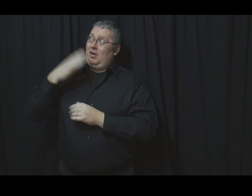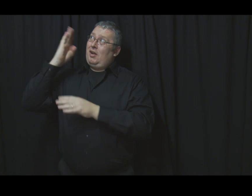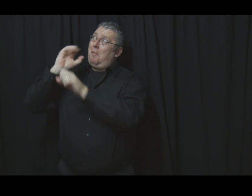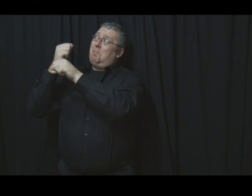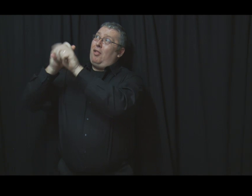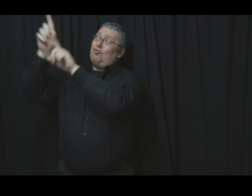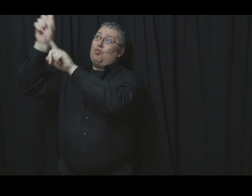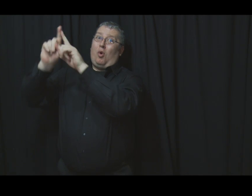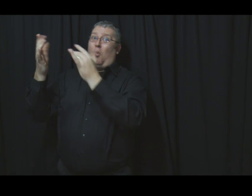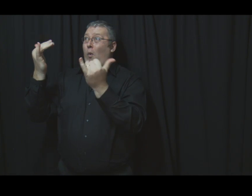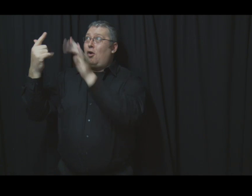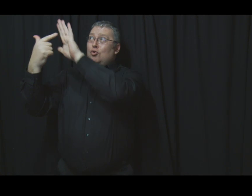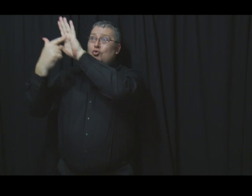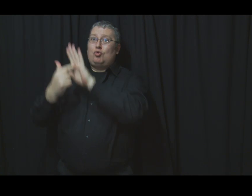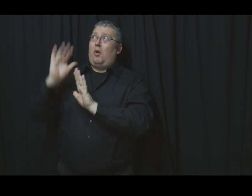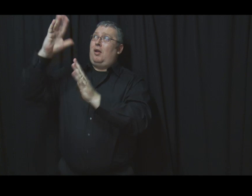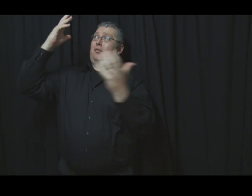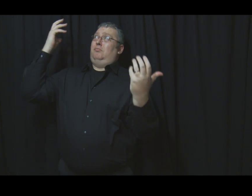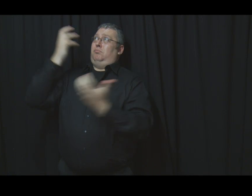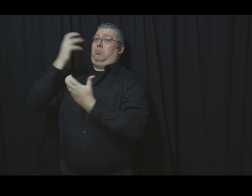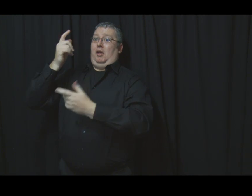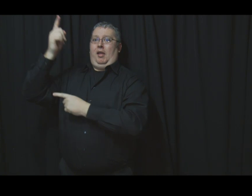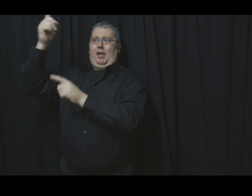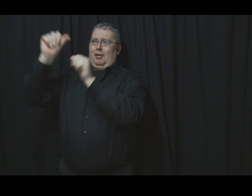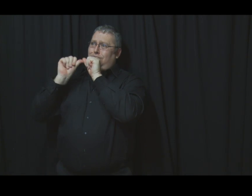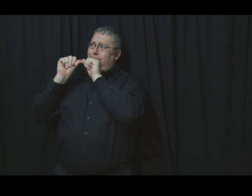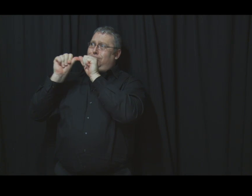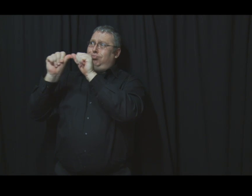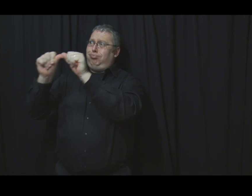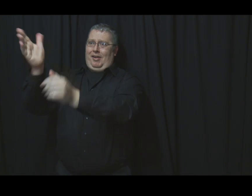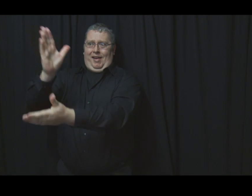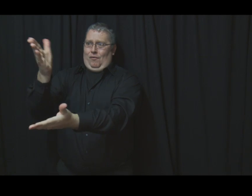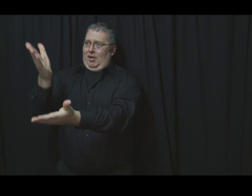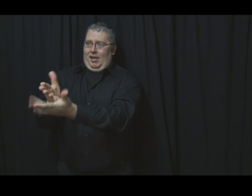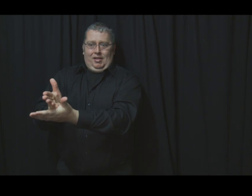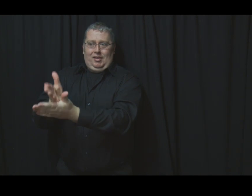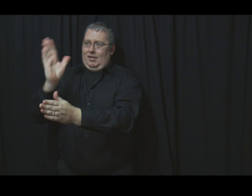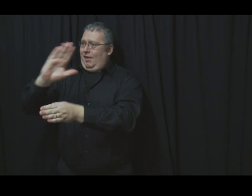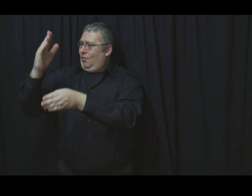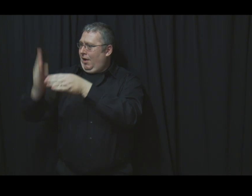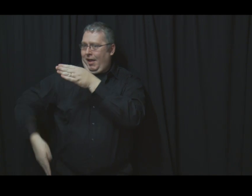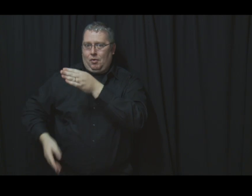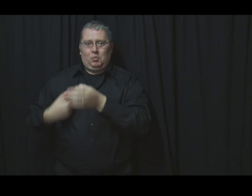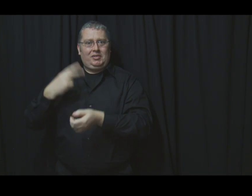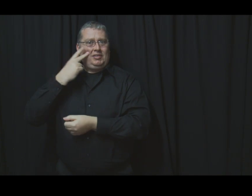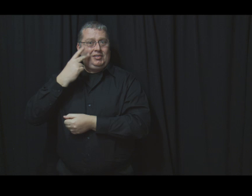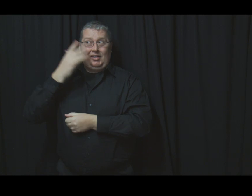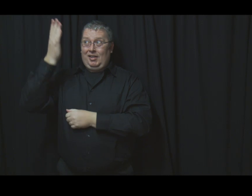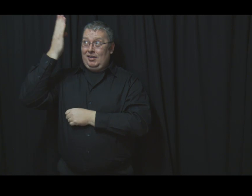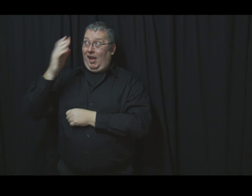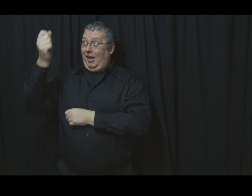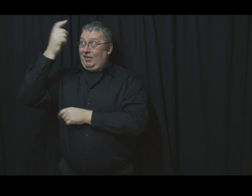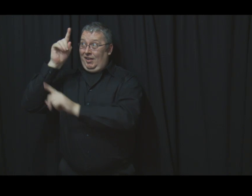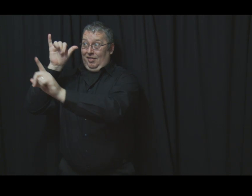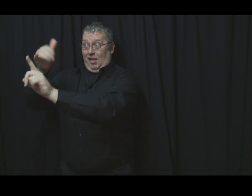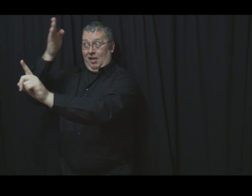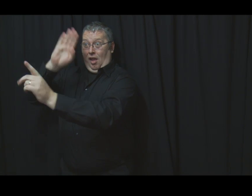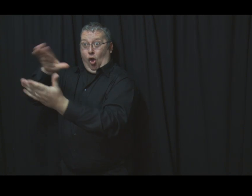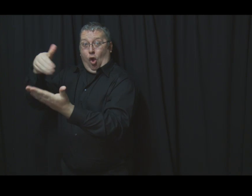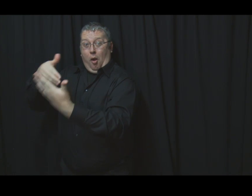us how great He is. And He is. He's an infinite creator God. And the more that you understand what that means, that God is